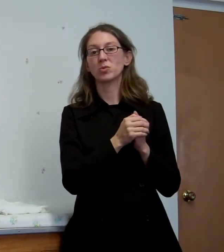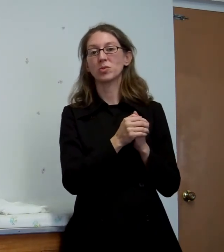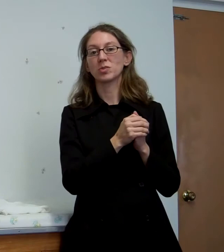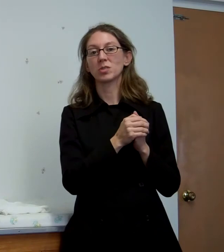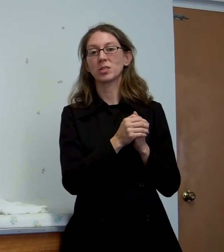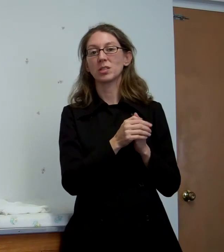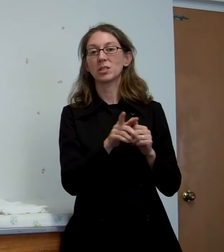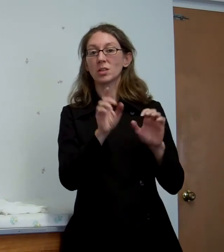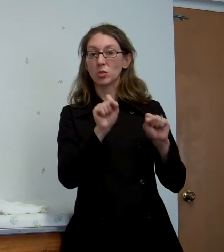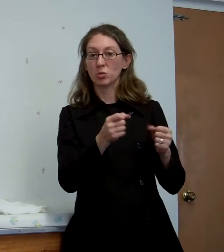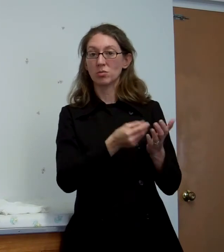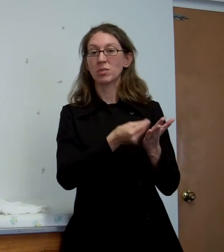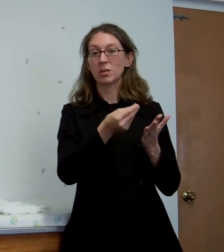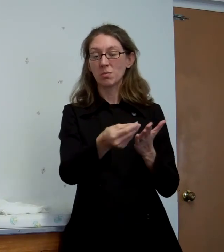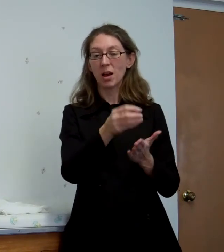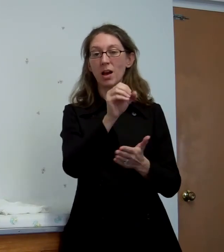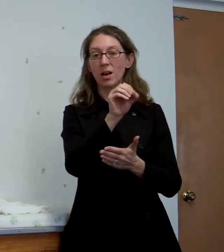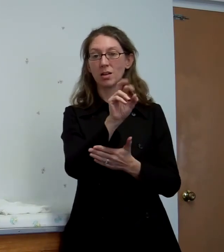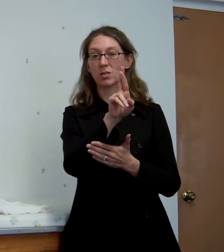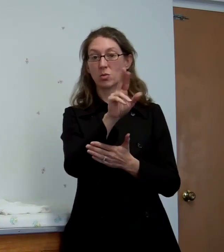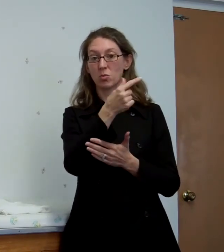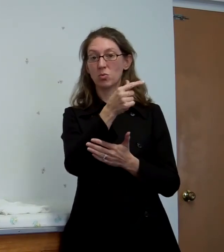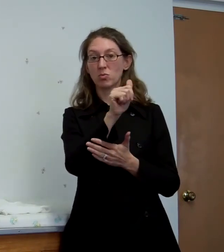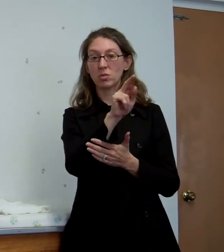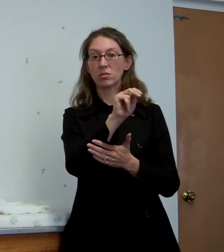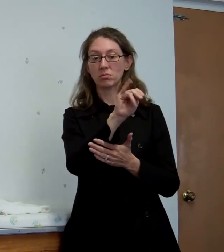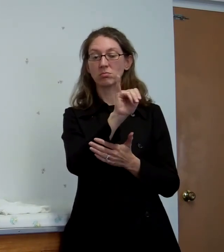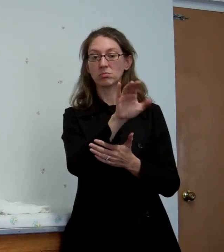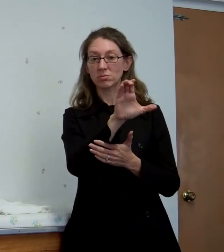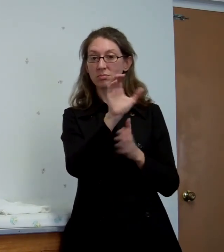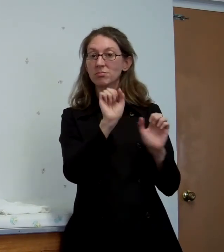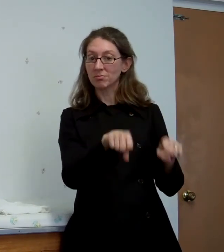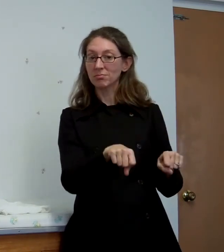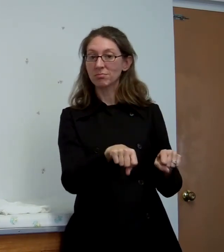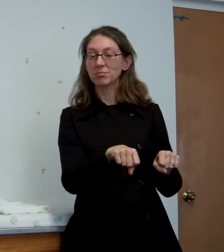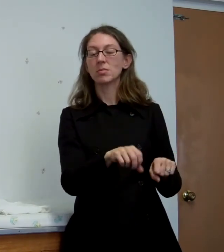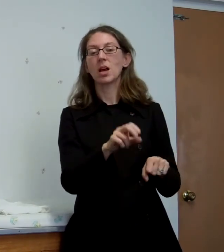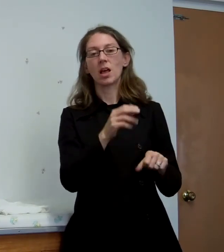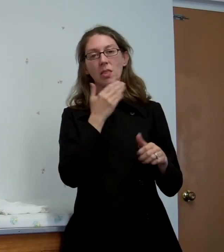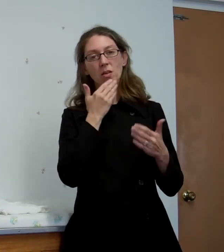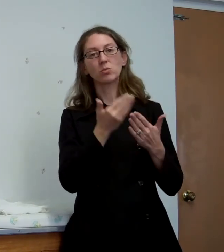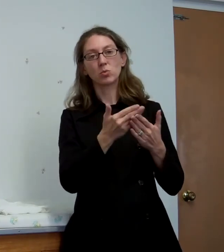they are available in organic options, and they work well with wool.